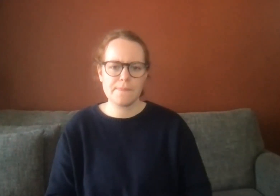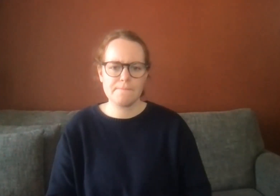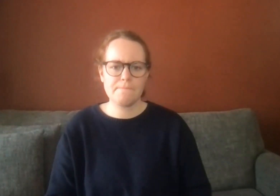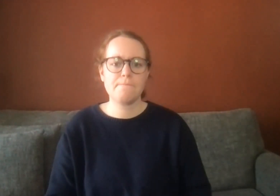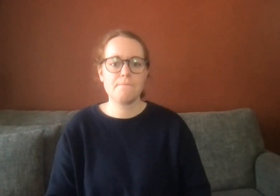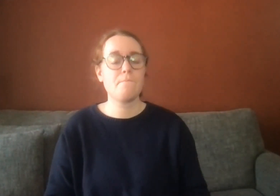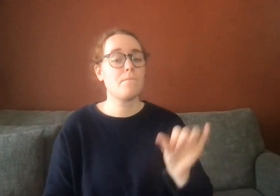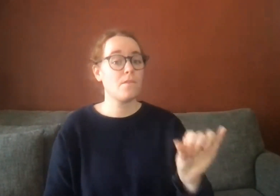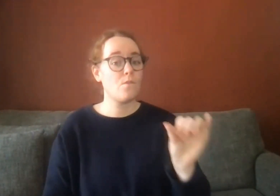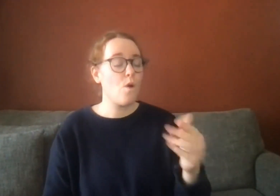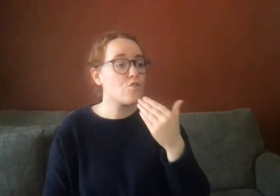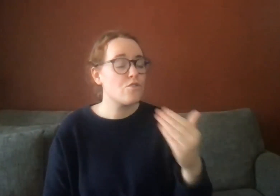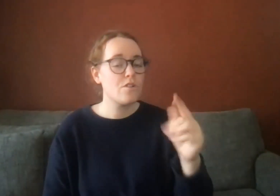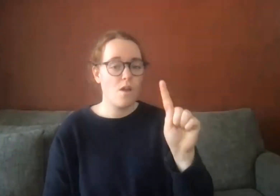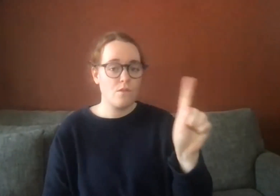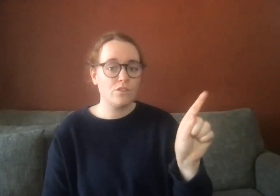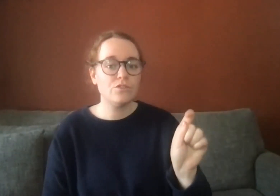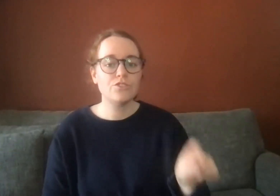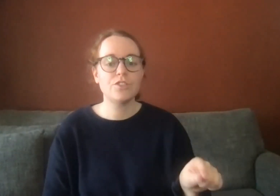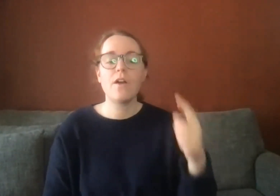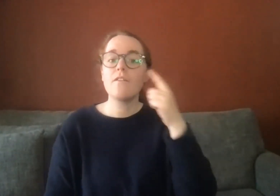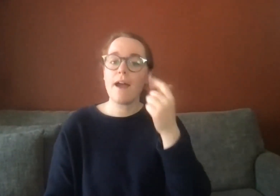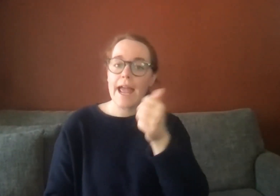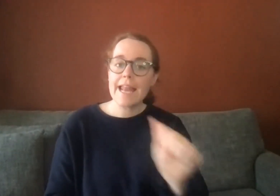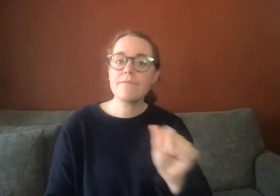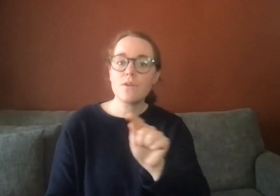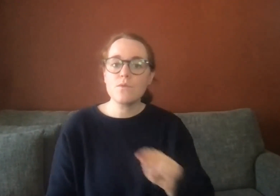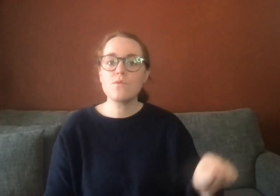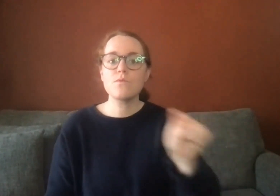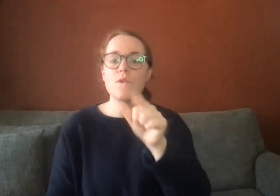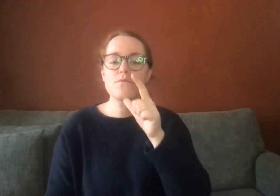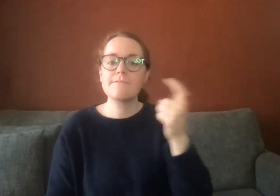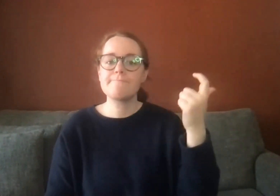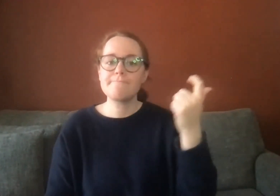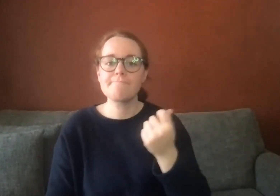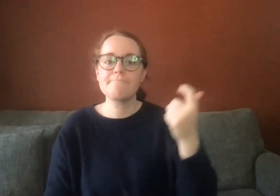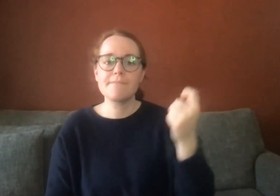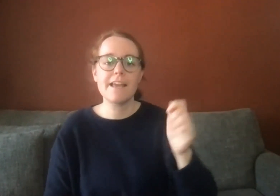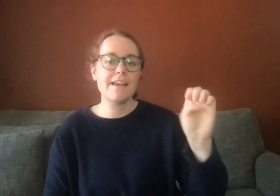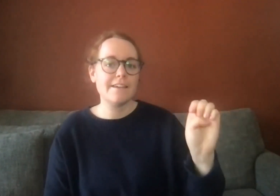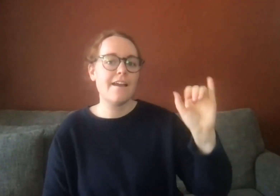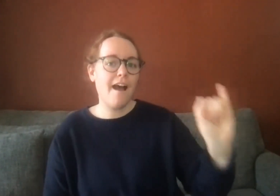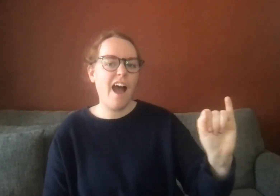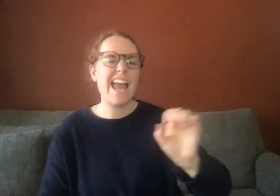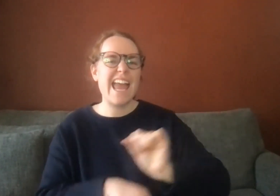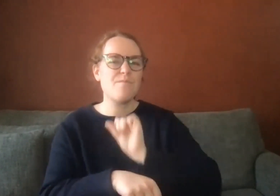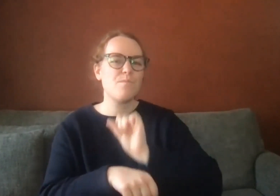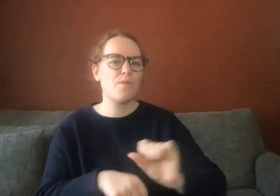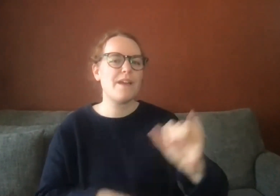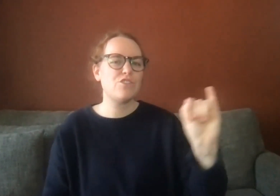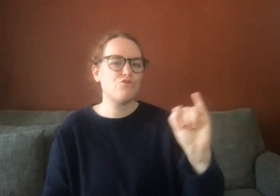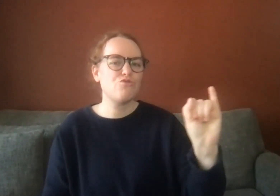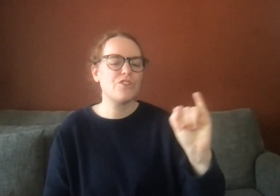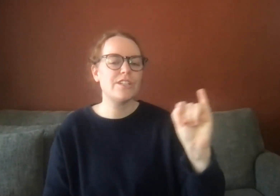Oh, great question. So for anyone who is currently receiving employment insurance, that